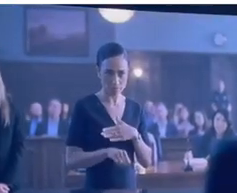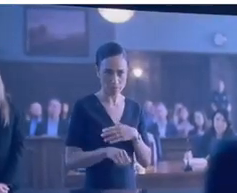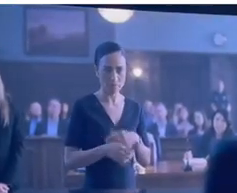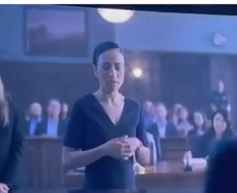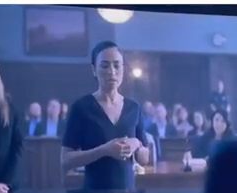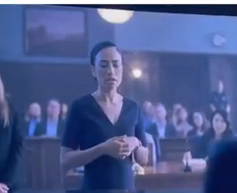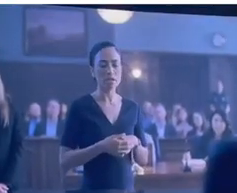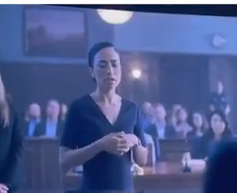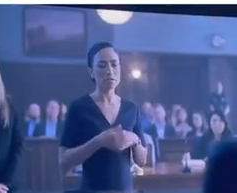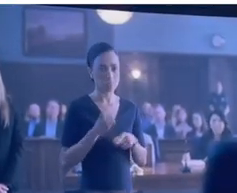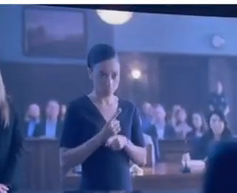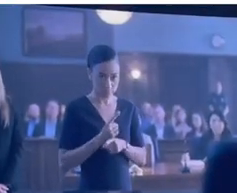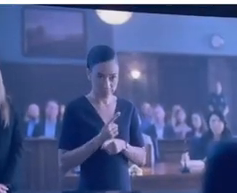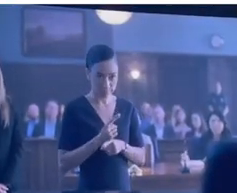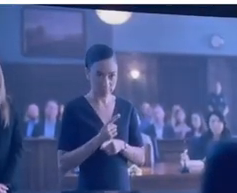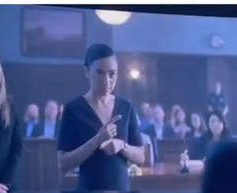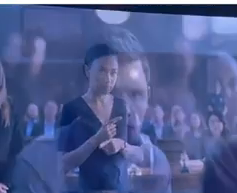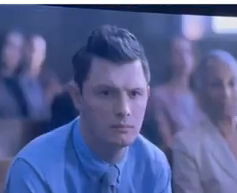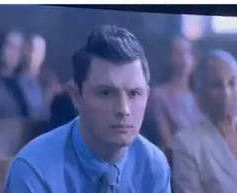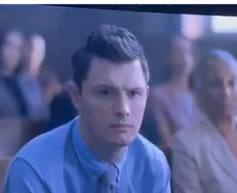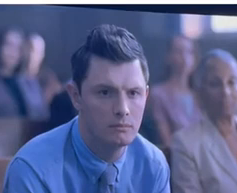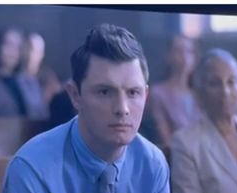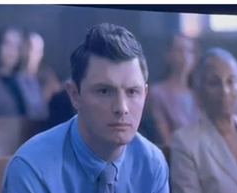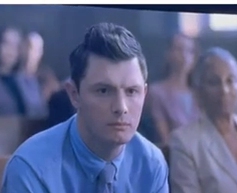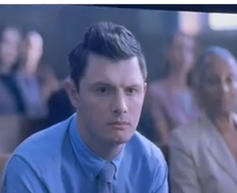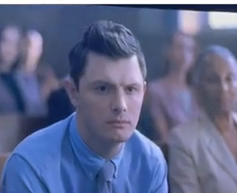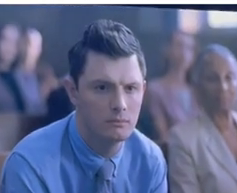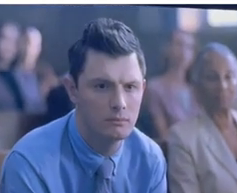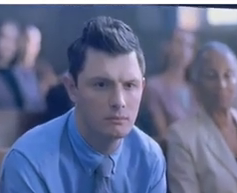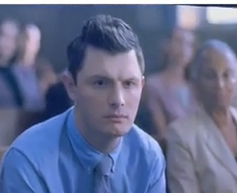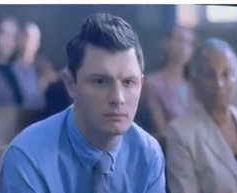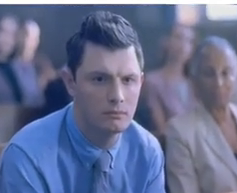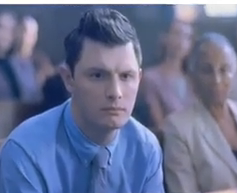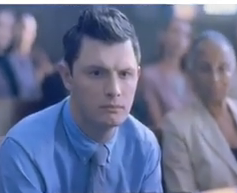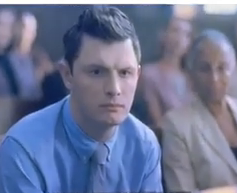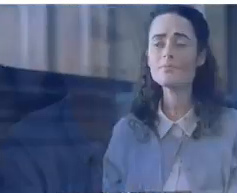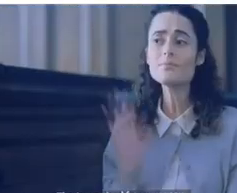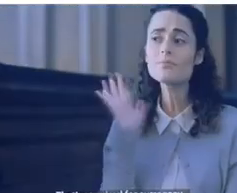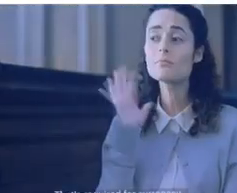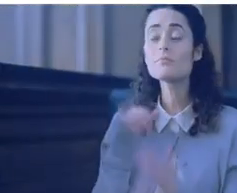You've given birth before, correct? That's required for surrogacy. Yes.